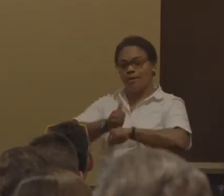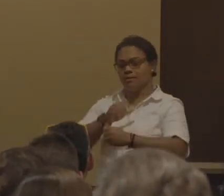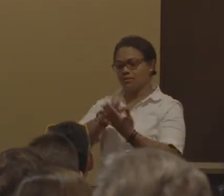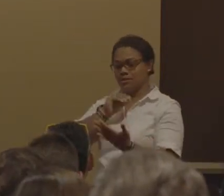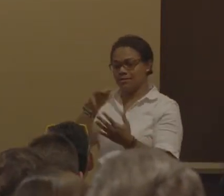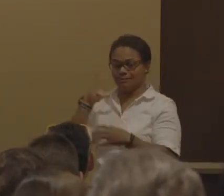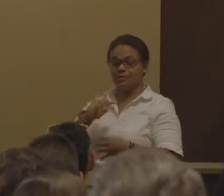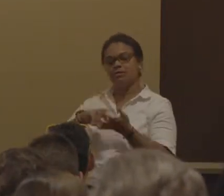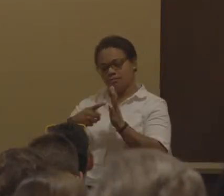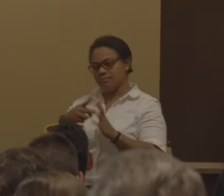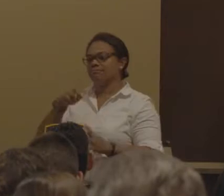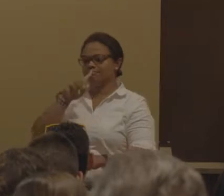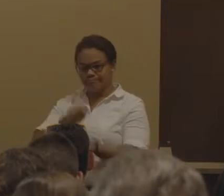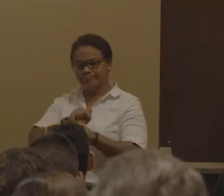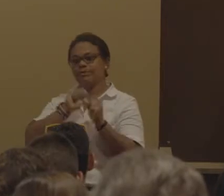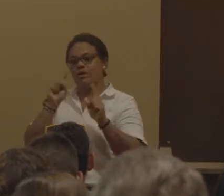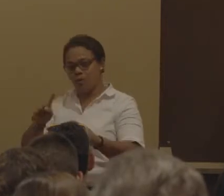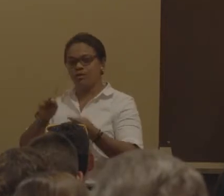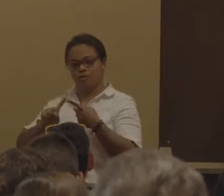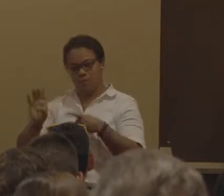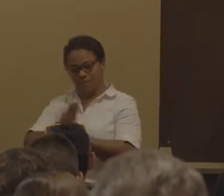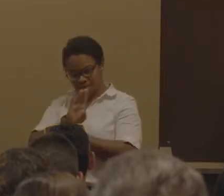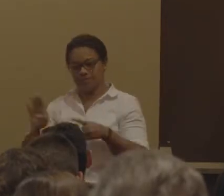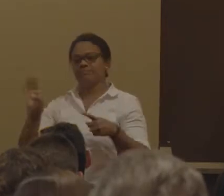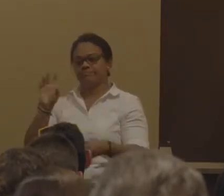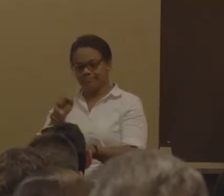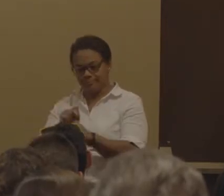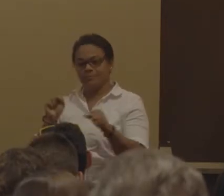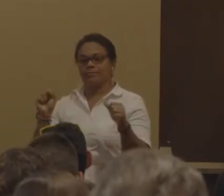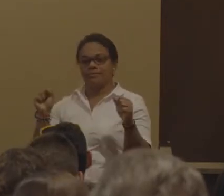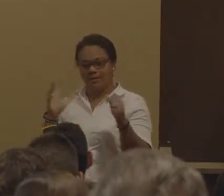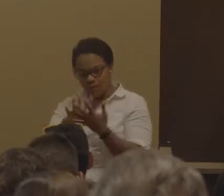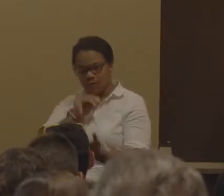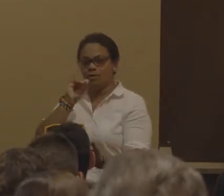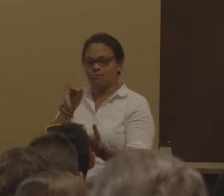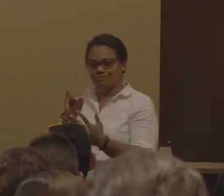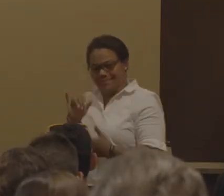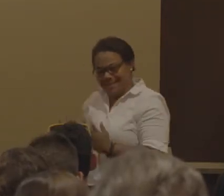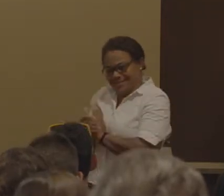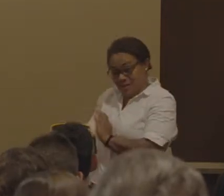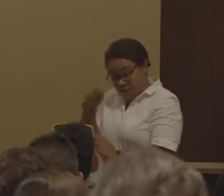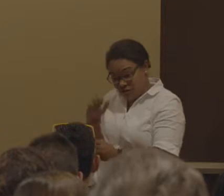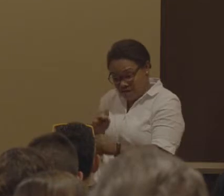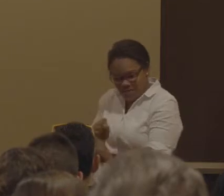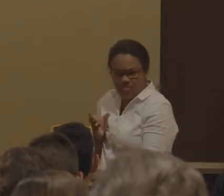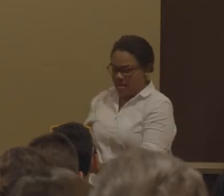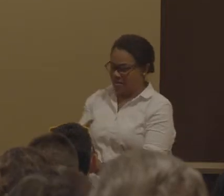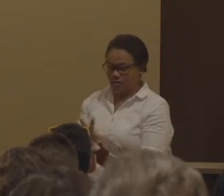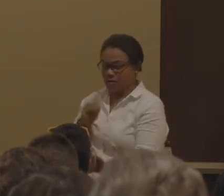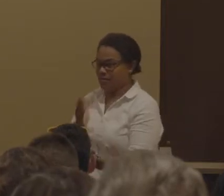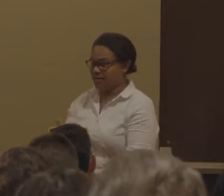where they're actually going to the employers and actually working and learning that skill on the job. That's what I